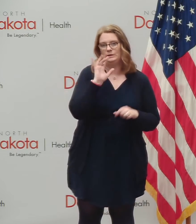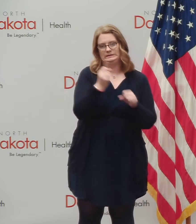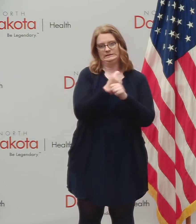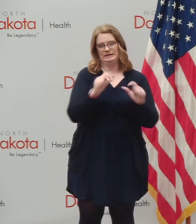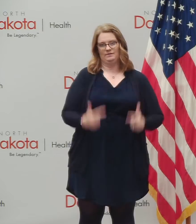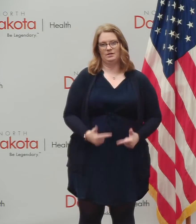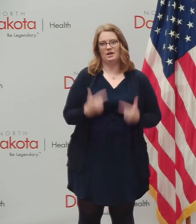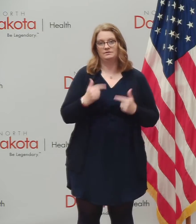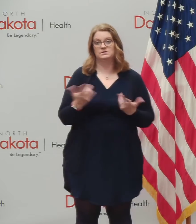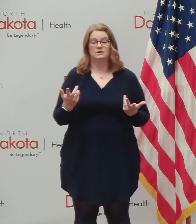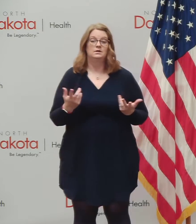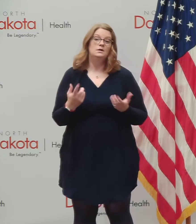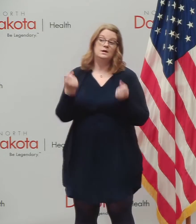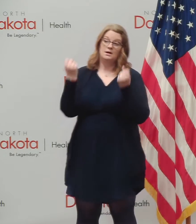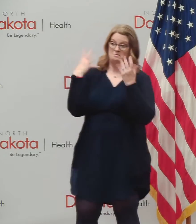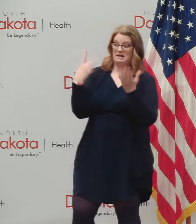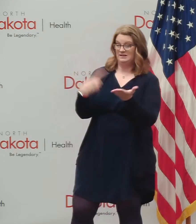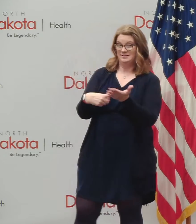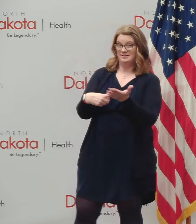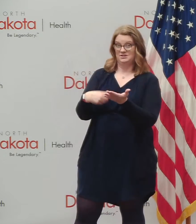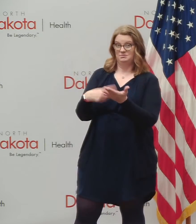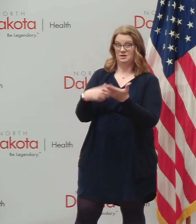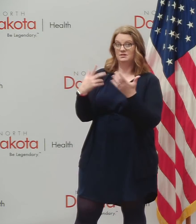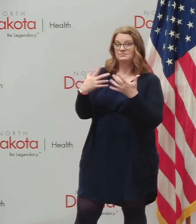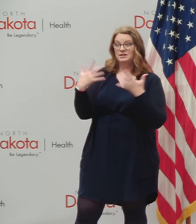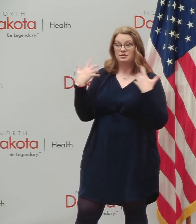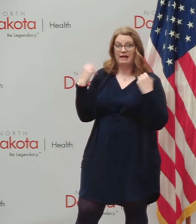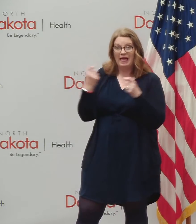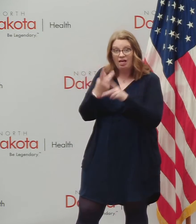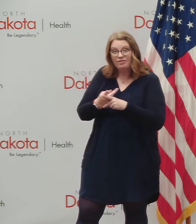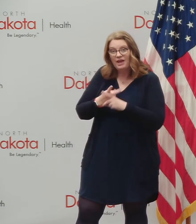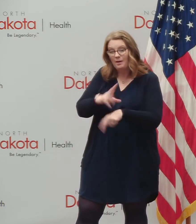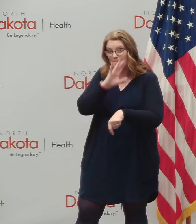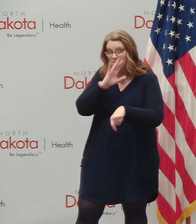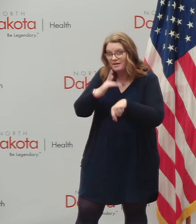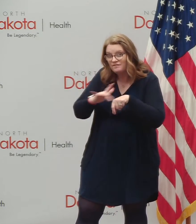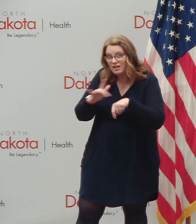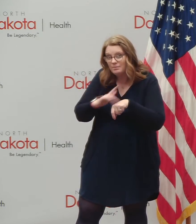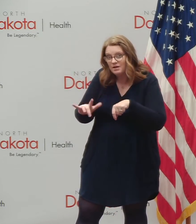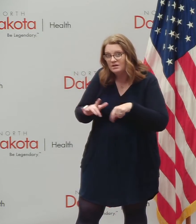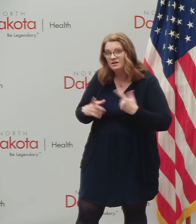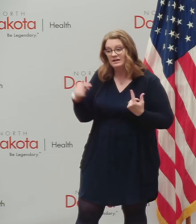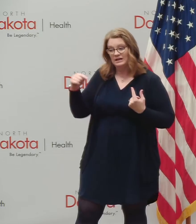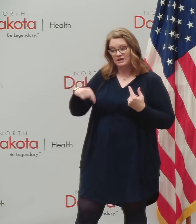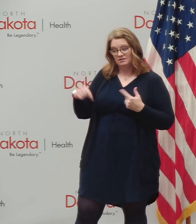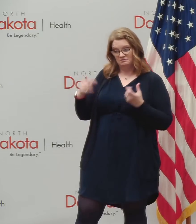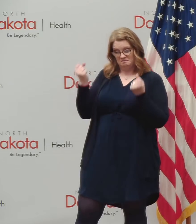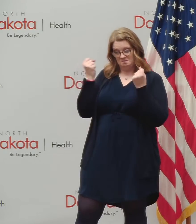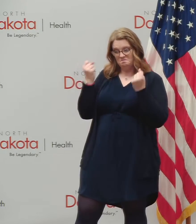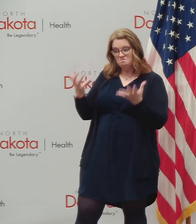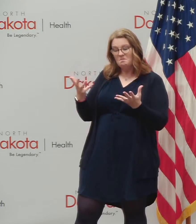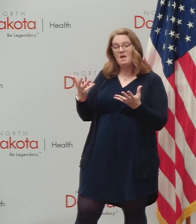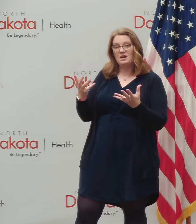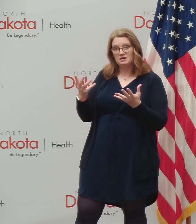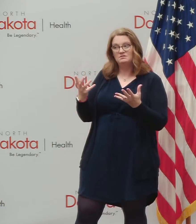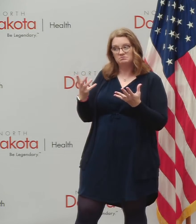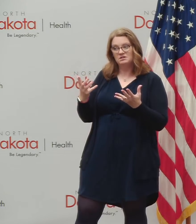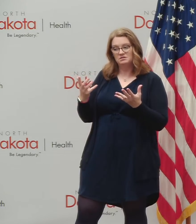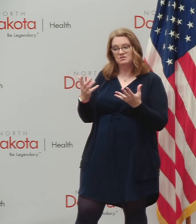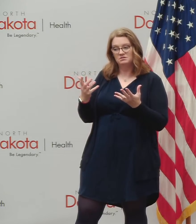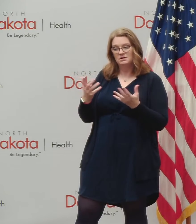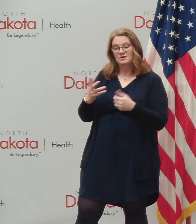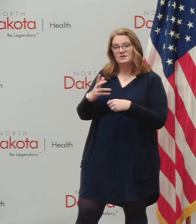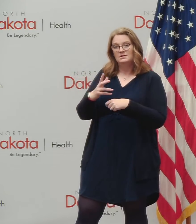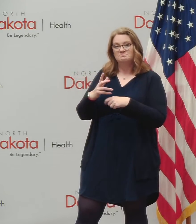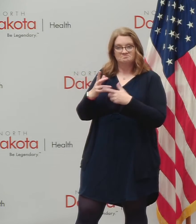about healthcare capacity, and we're fortunate in North Dakota that we've got a strong healthcare system, and we're fortunate that the